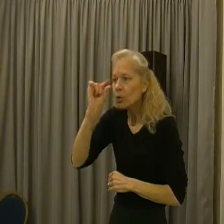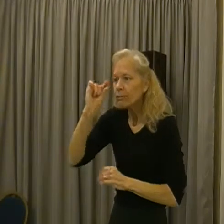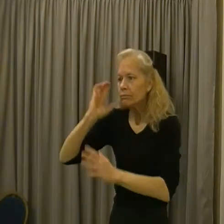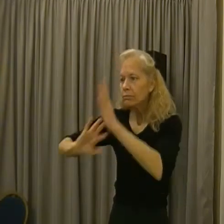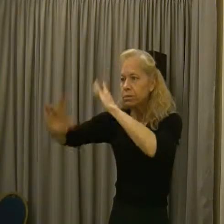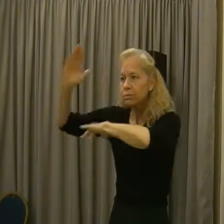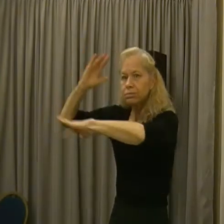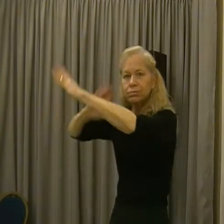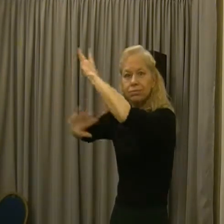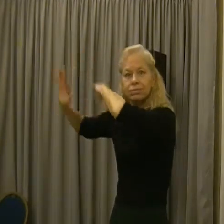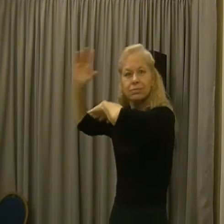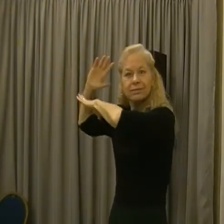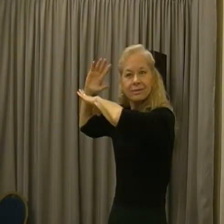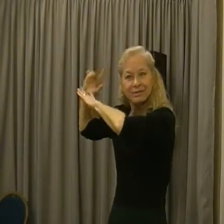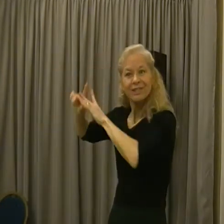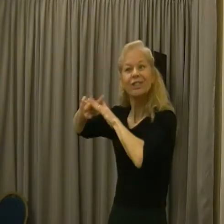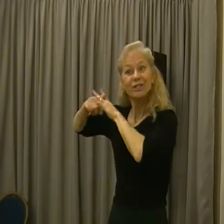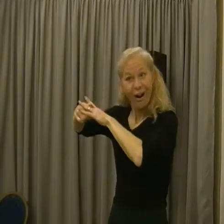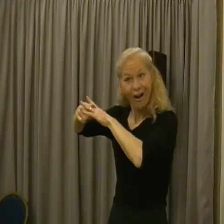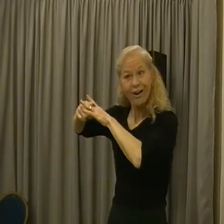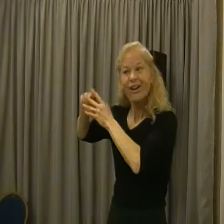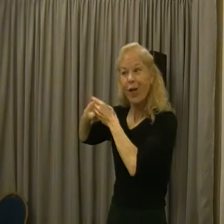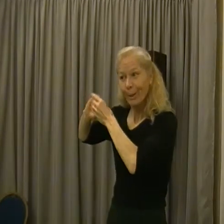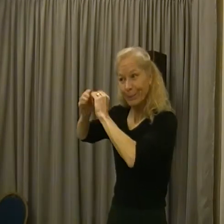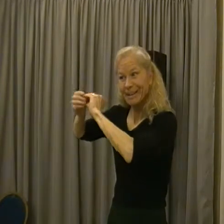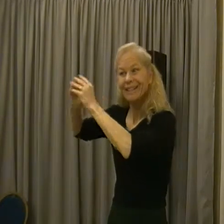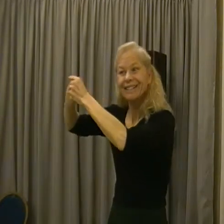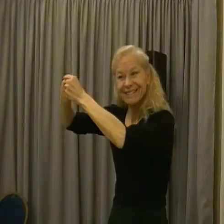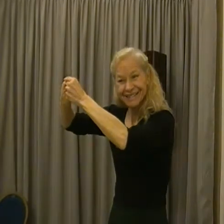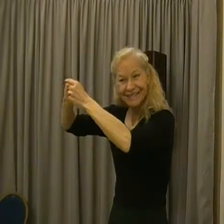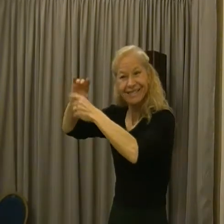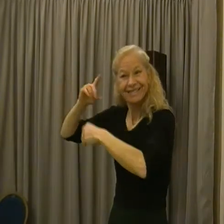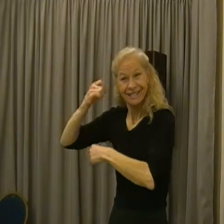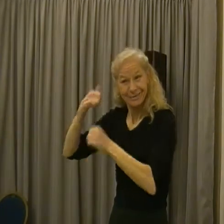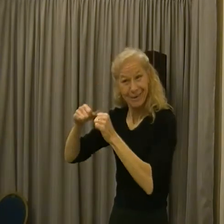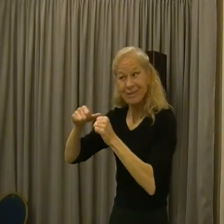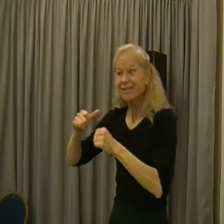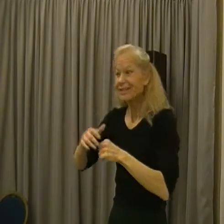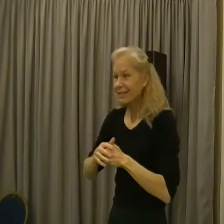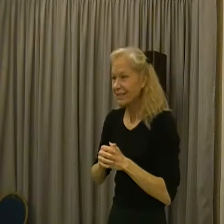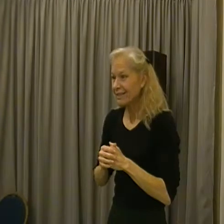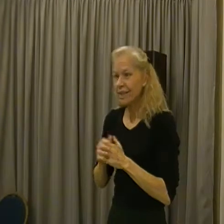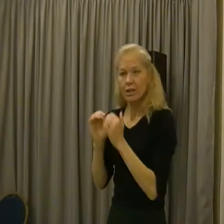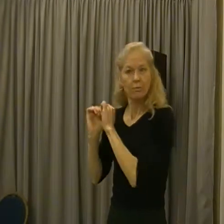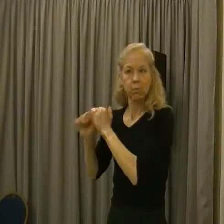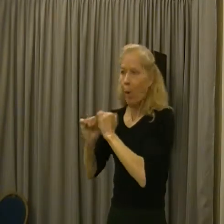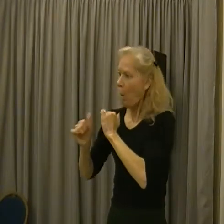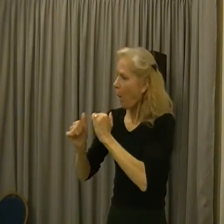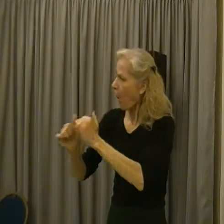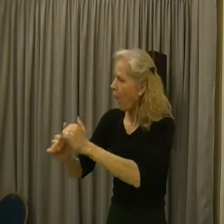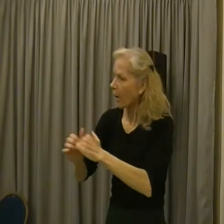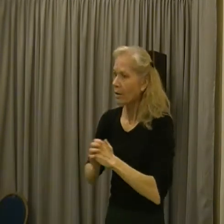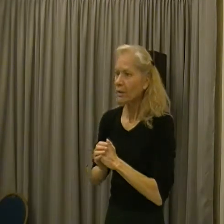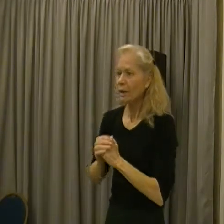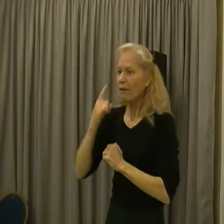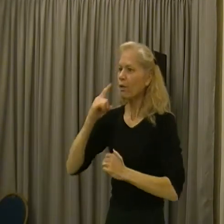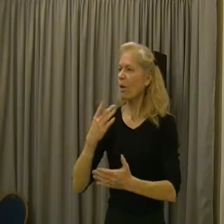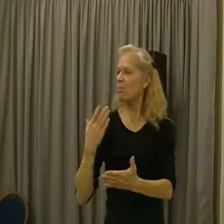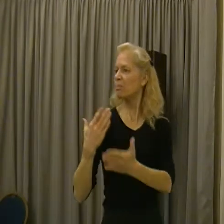in the early starts in the Apostles' era. There, they knew about this sports type thing. This has been throughout history, having